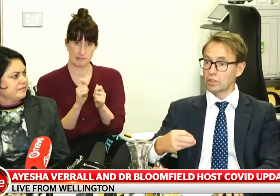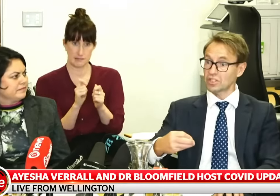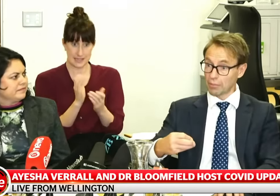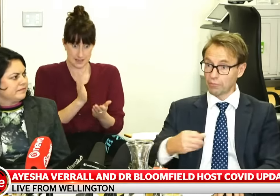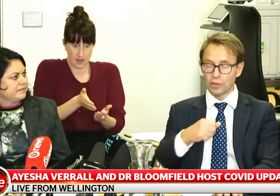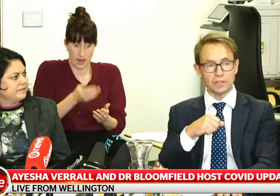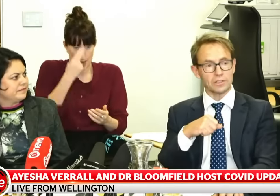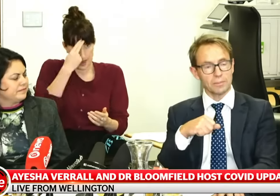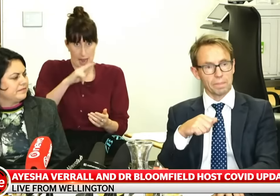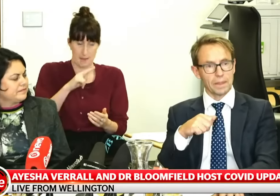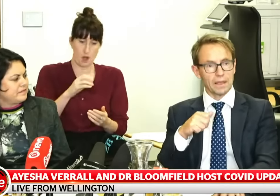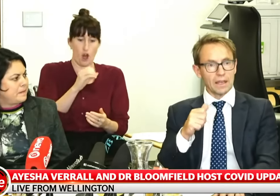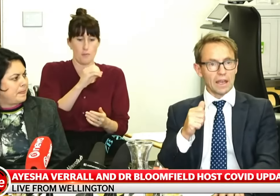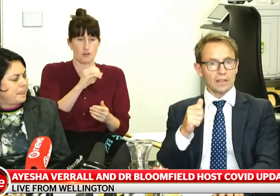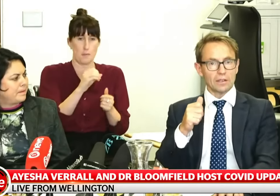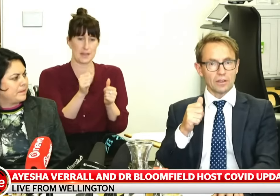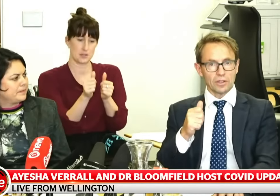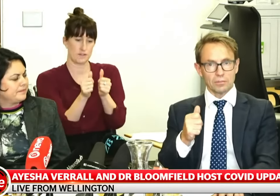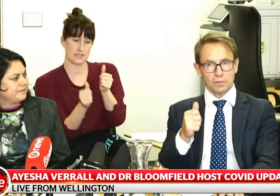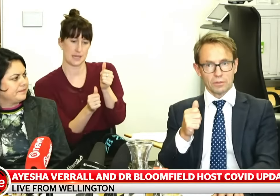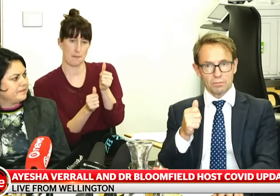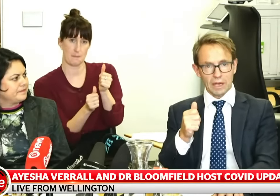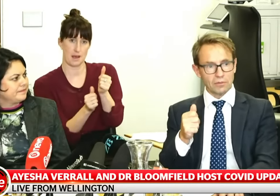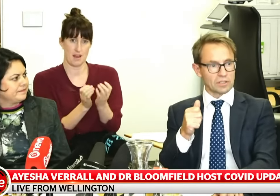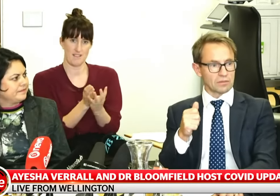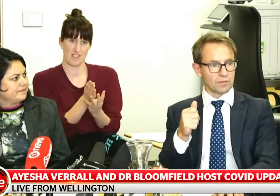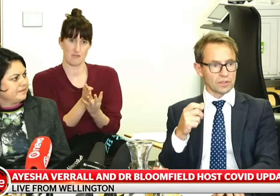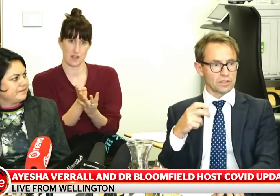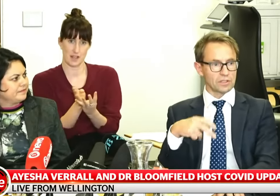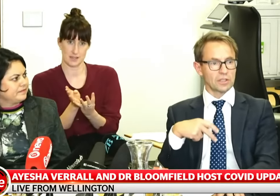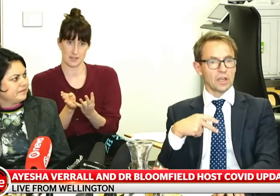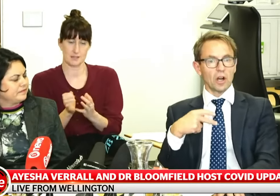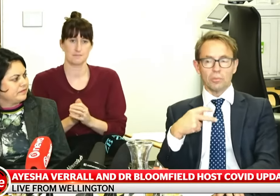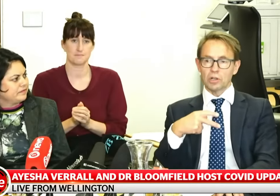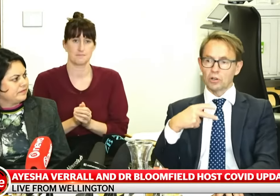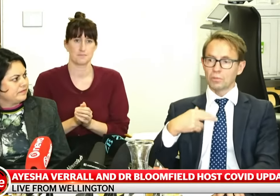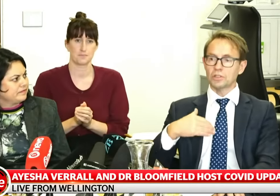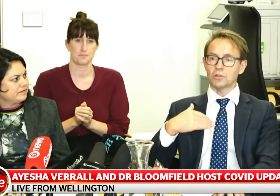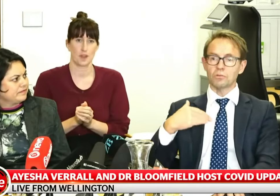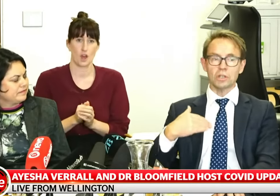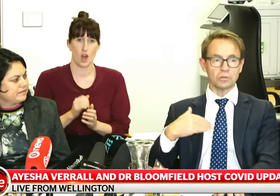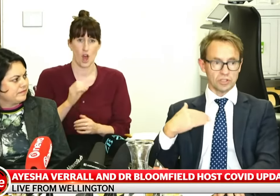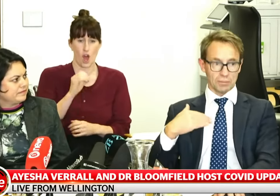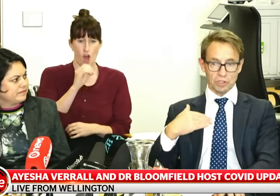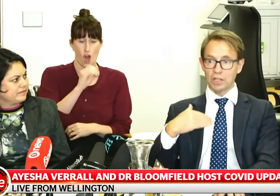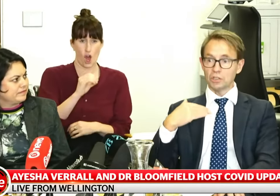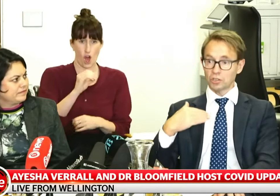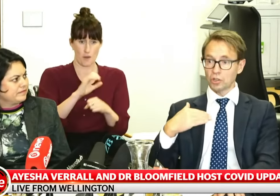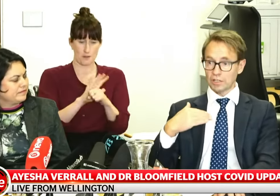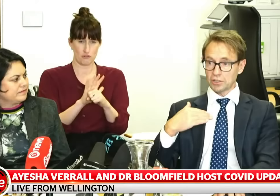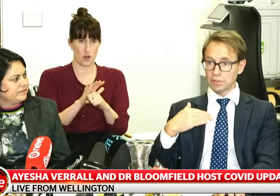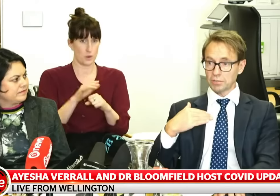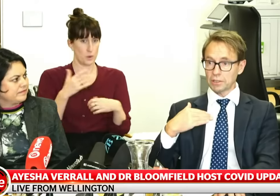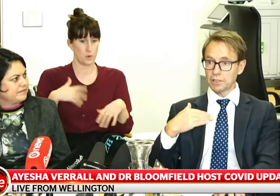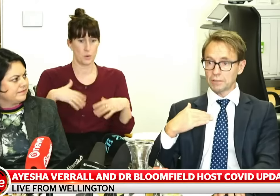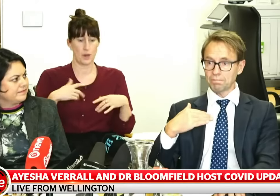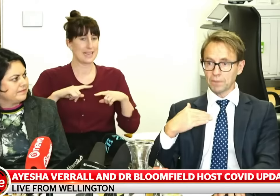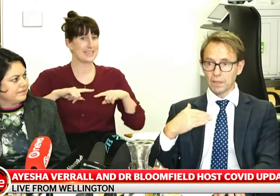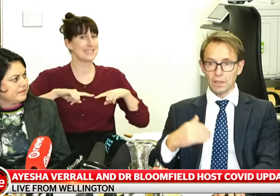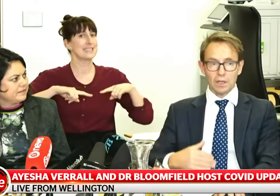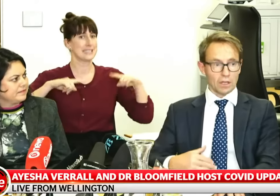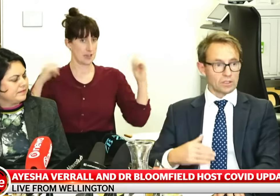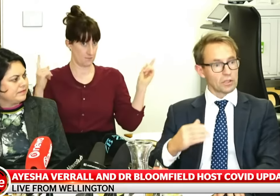these sub-variants. And I think the main reason for this is Omicron was a real step change in